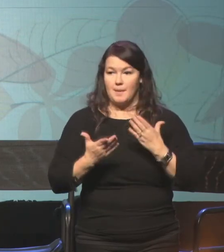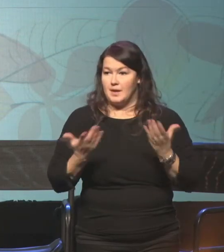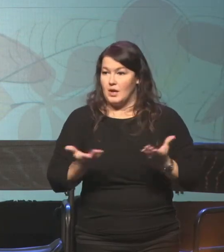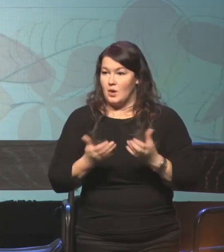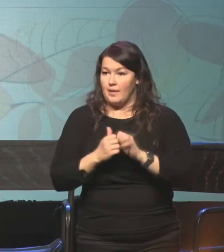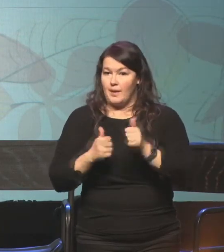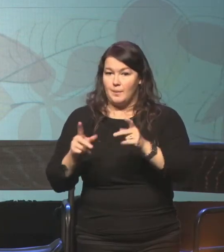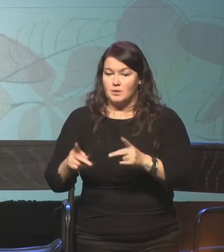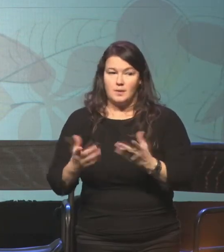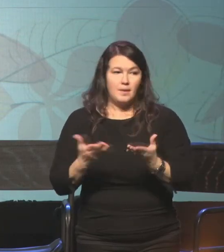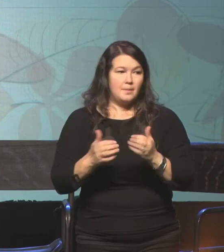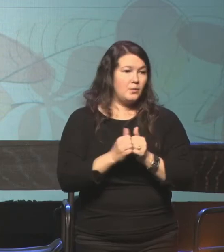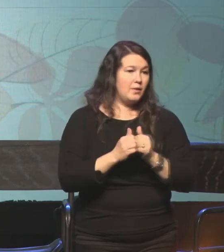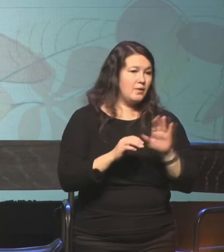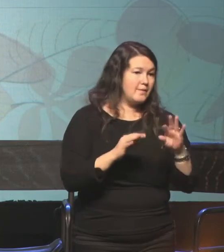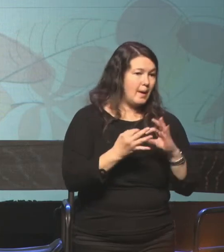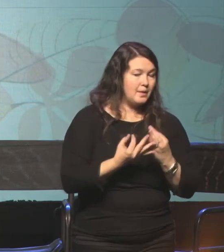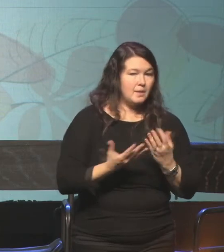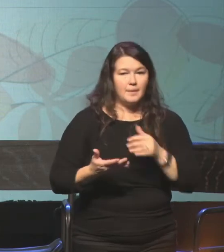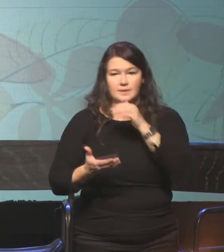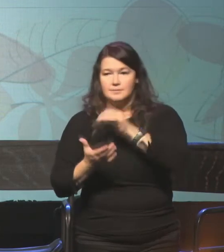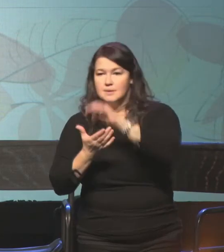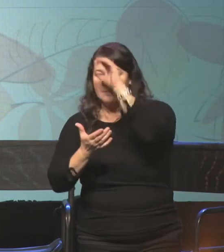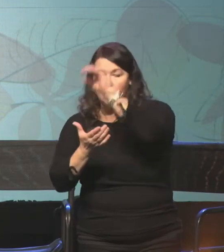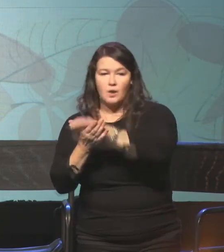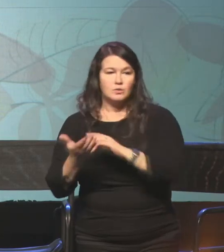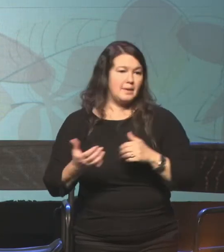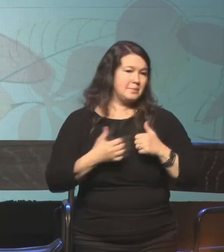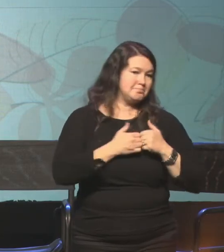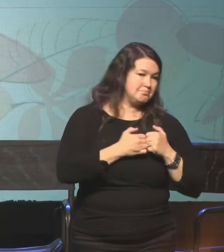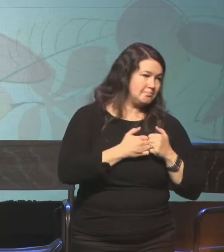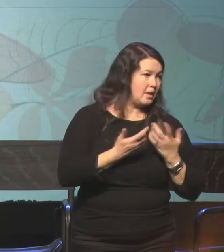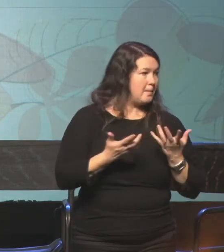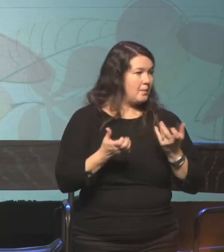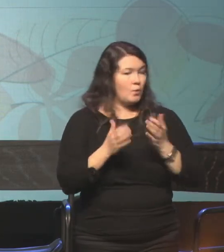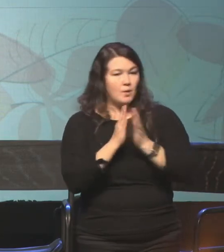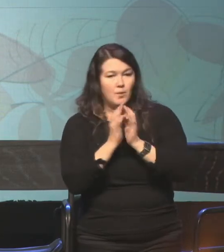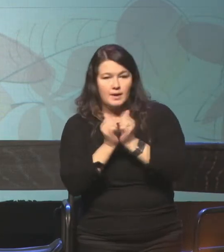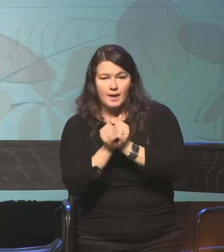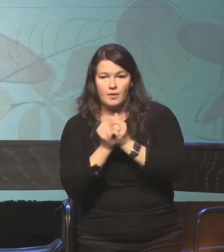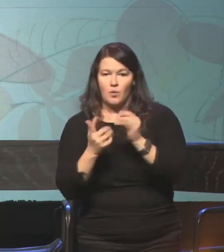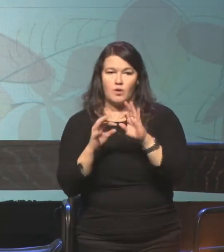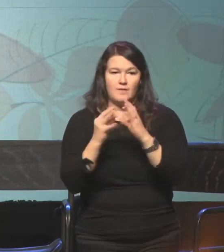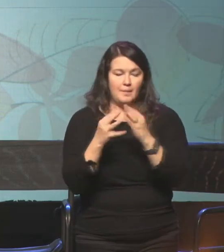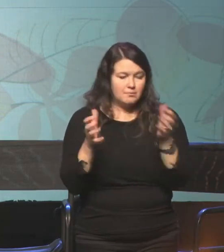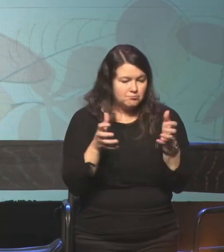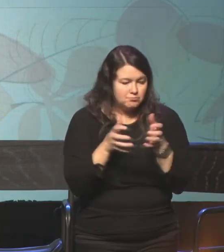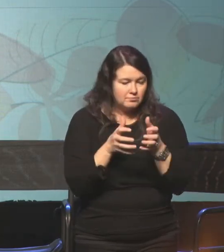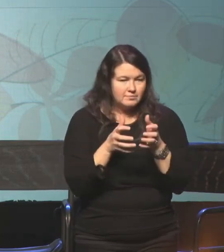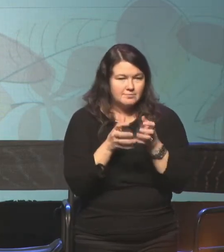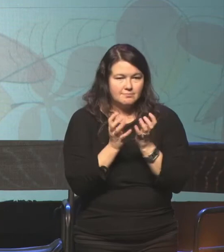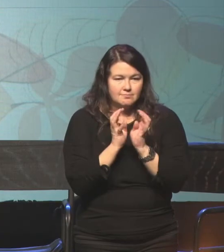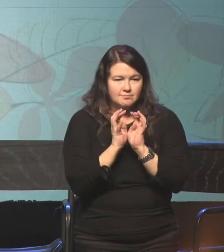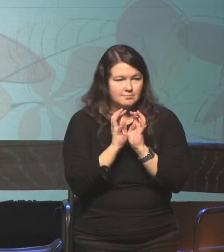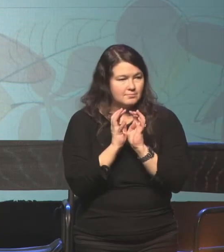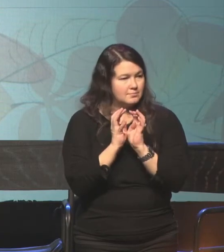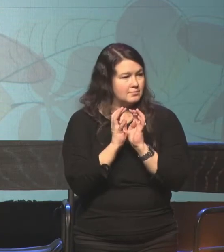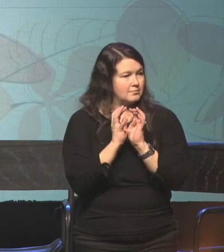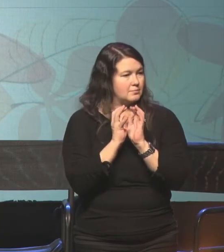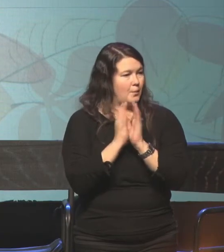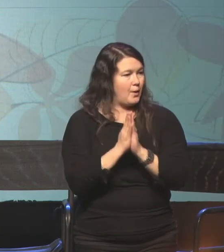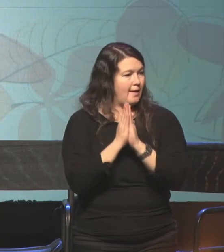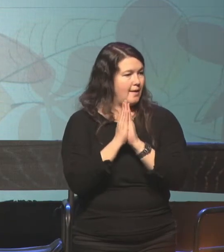somebody. Maybe you're here with your family, a spouse, significant other. Maybe you two want to pray together, or your family want to just huddle together and just